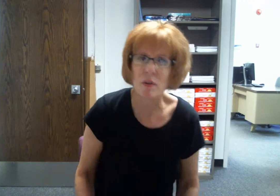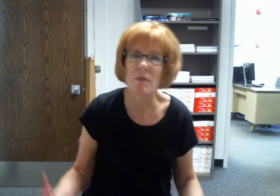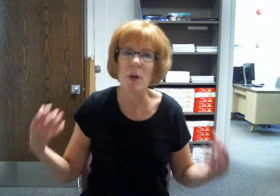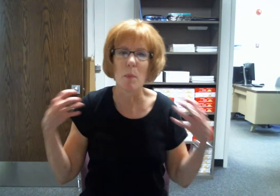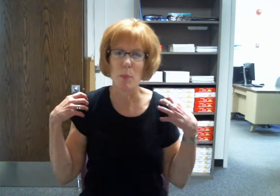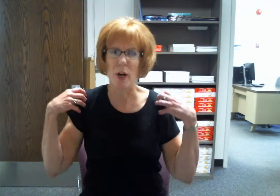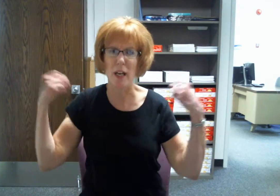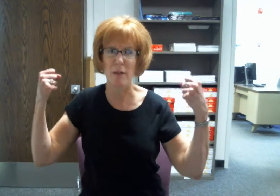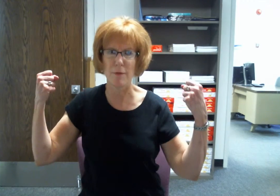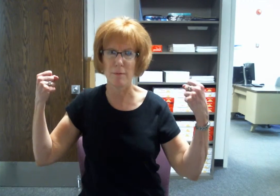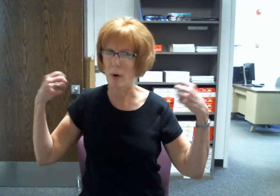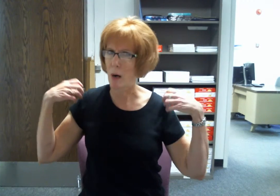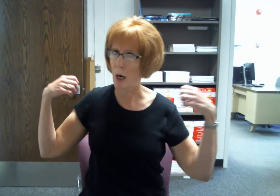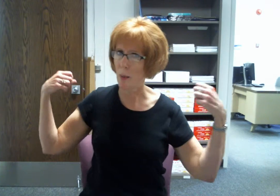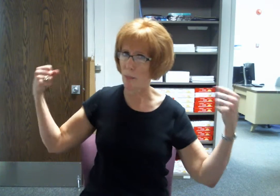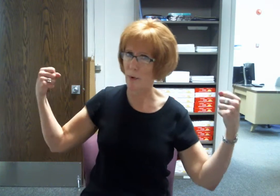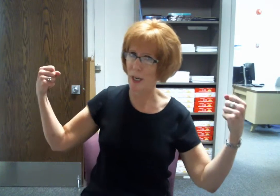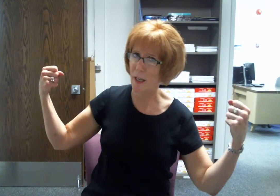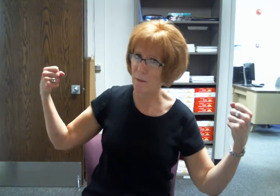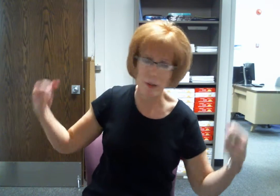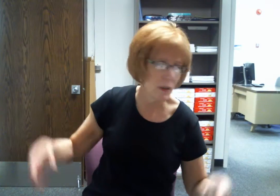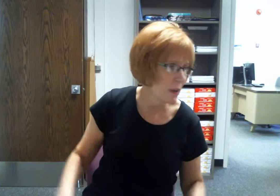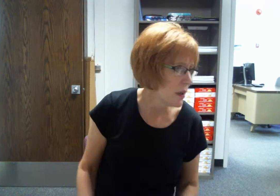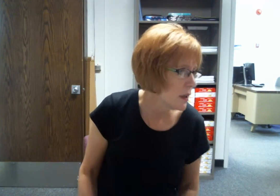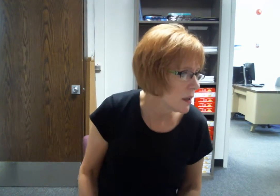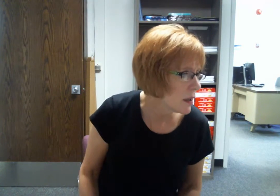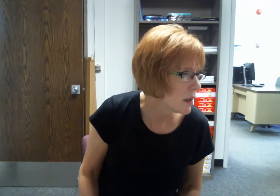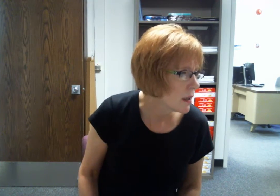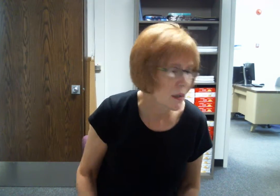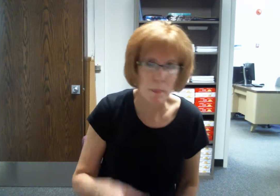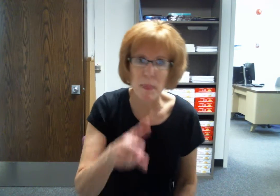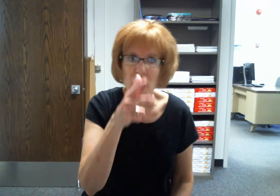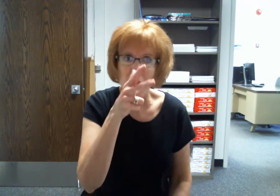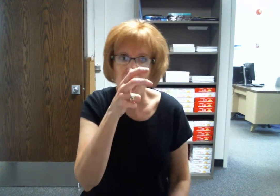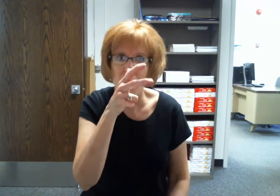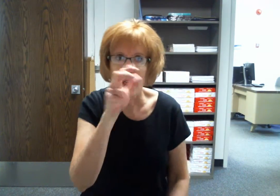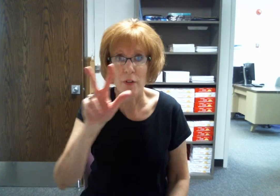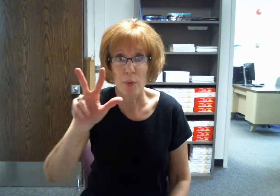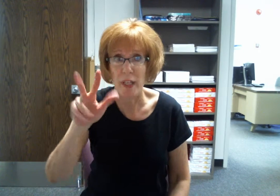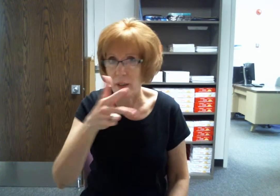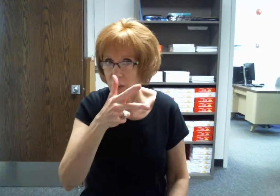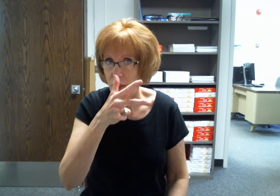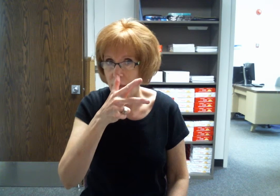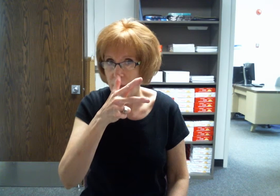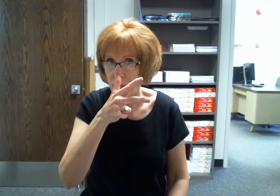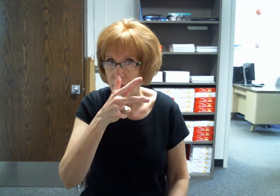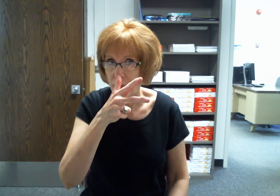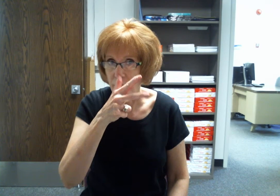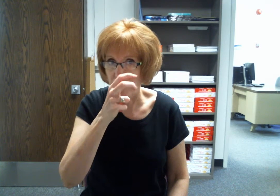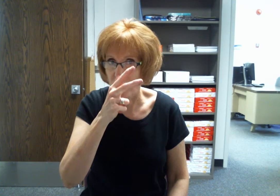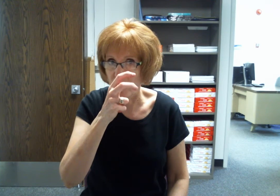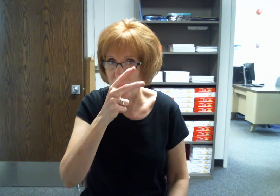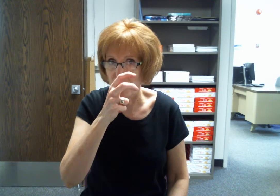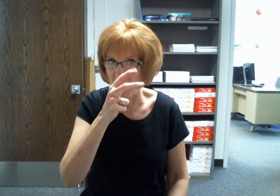often. Brave. I'm brave. Bug. 3-hand shape. Finger on the nose. Bug